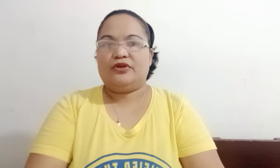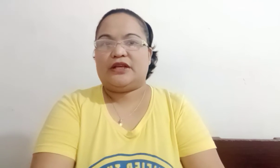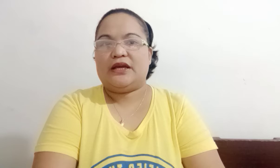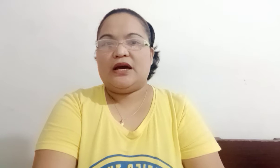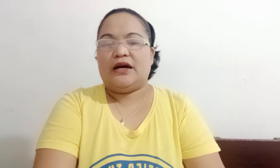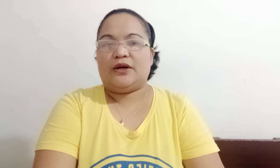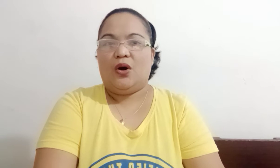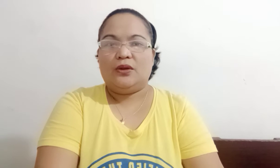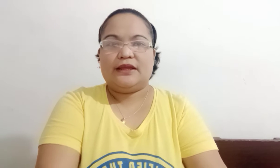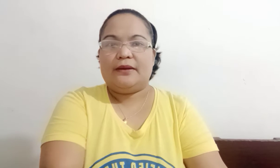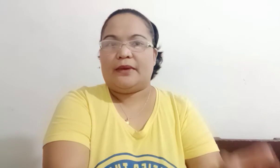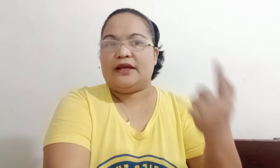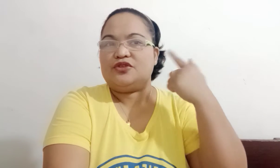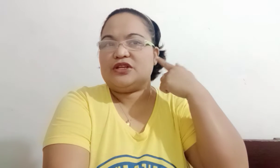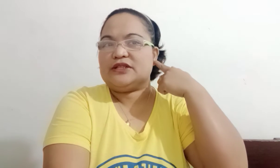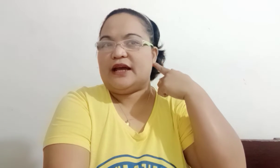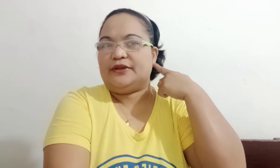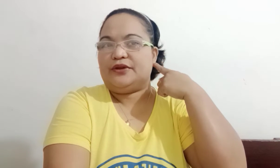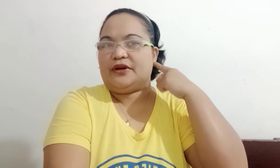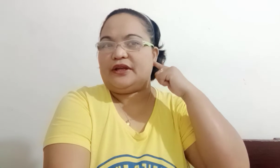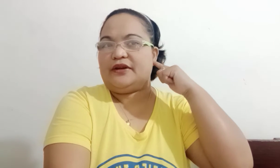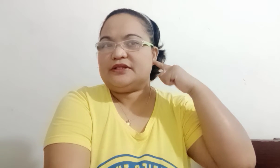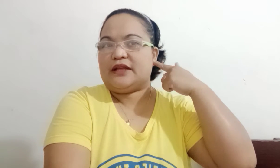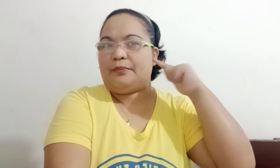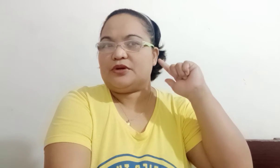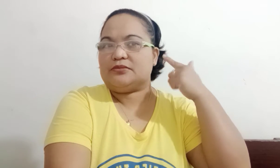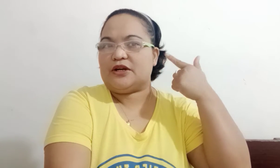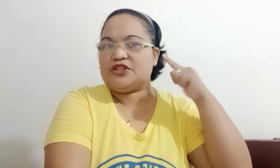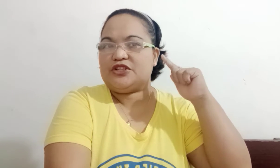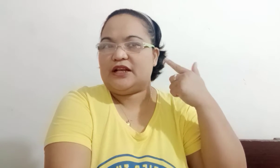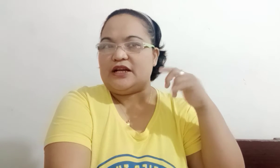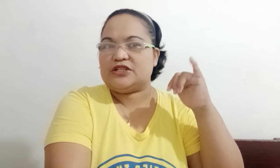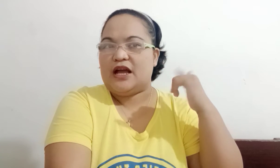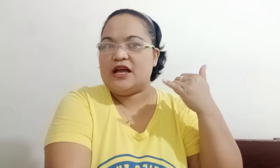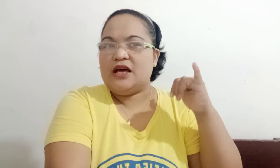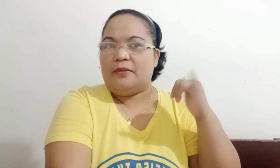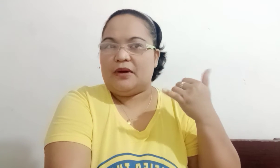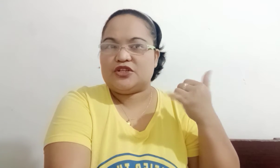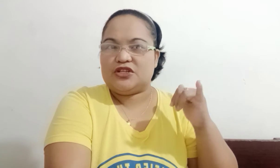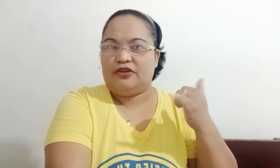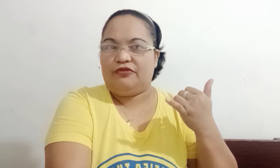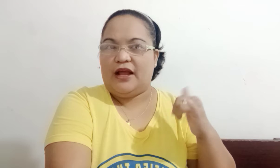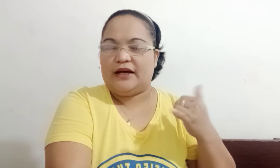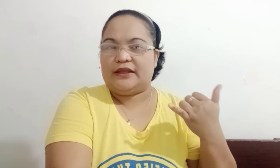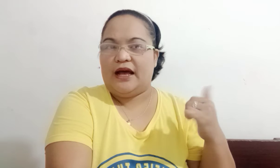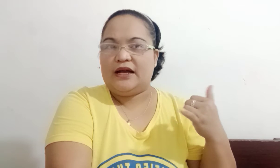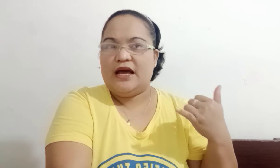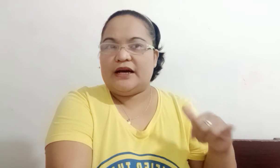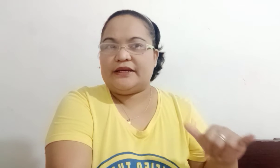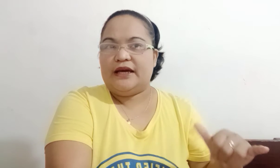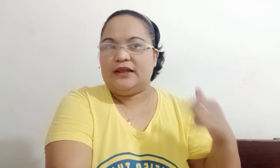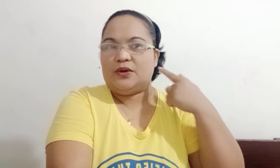if you say gold naman, G sign to your ears, tapos mag-shake lang siya, mag-shake lang ng yellow.